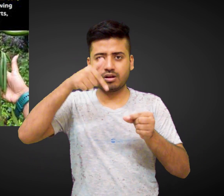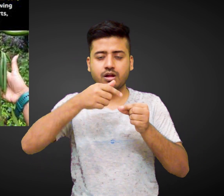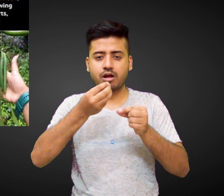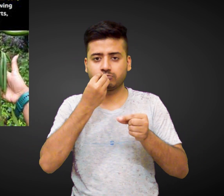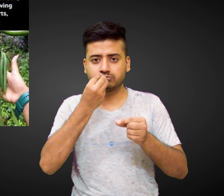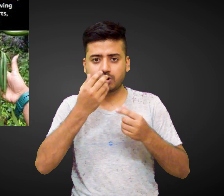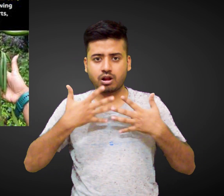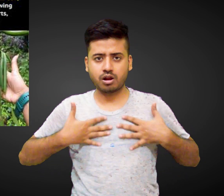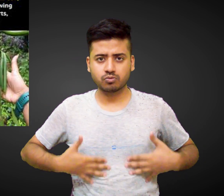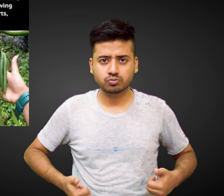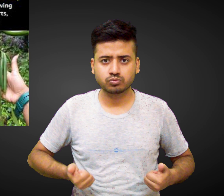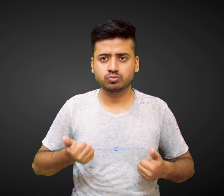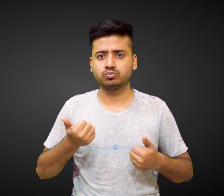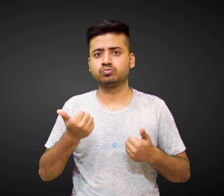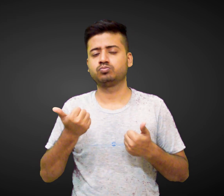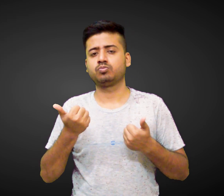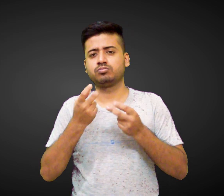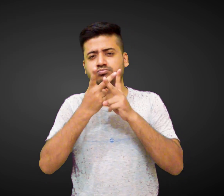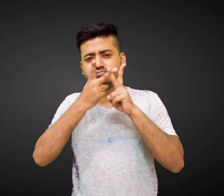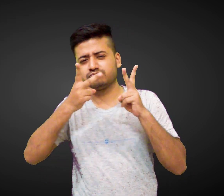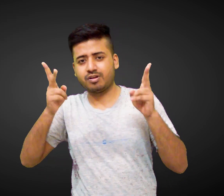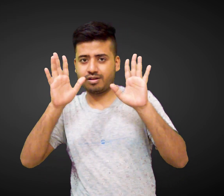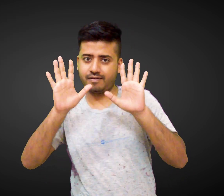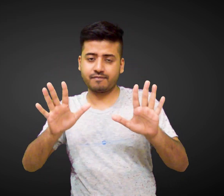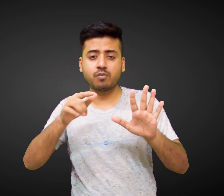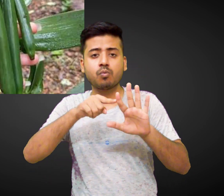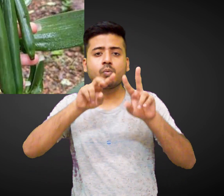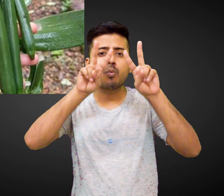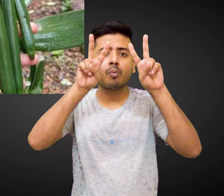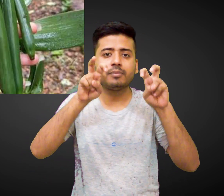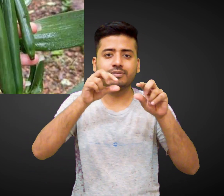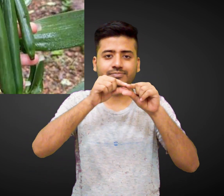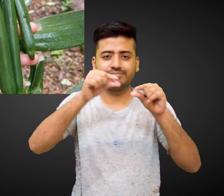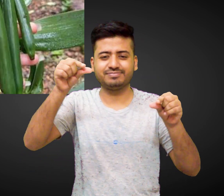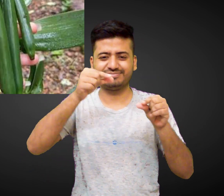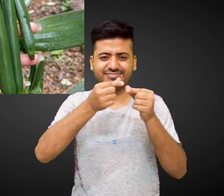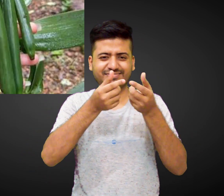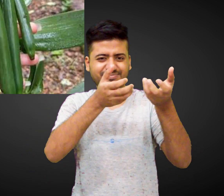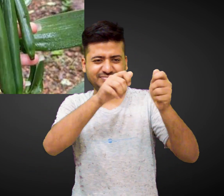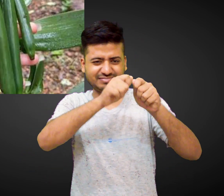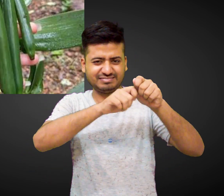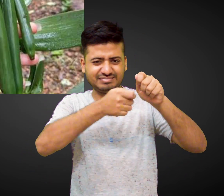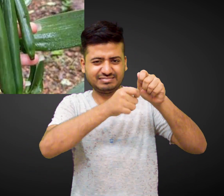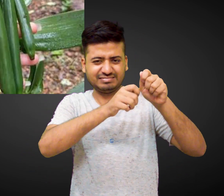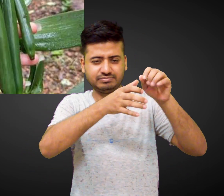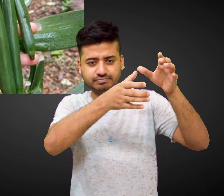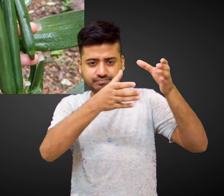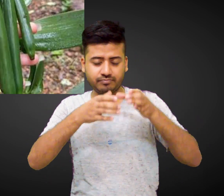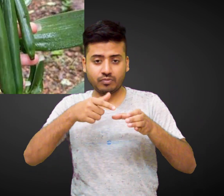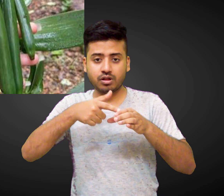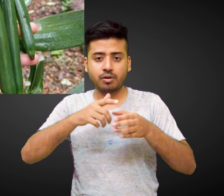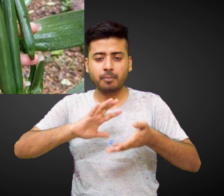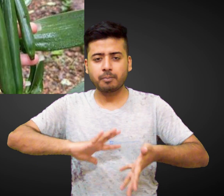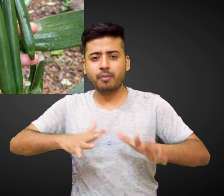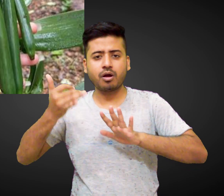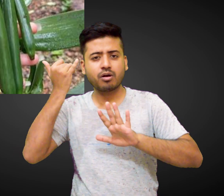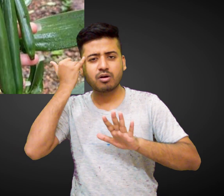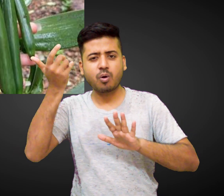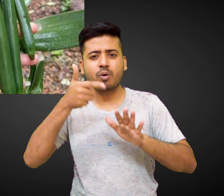of vanilla and a significant producer, especially of the V. planifolia variety. Other tropical areas. Vanilla